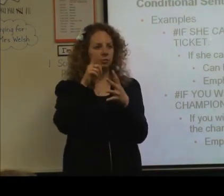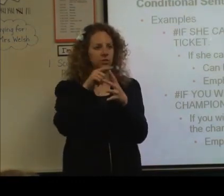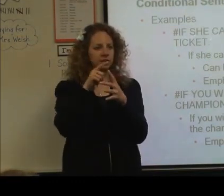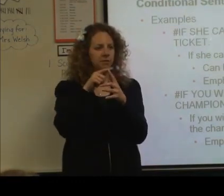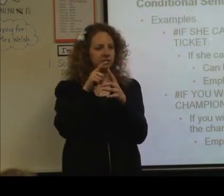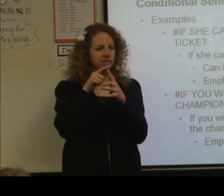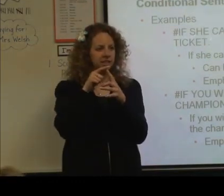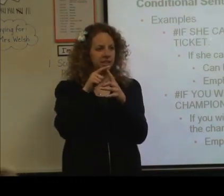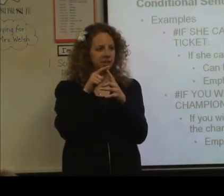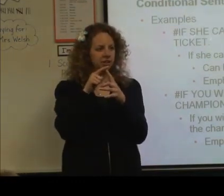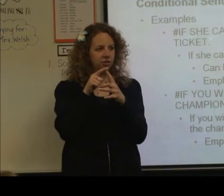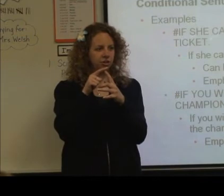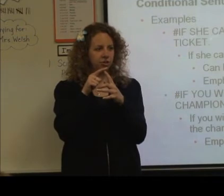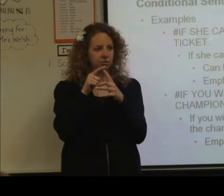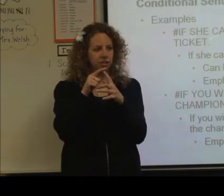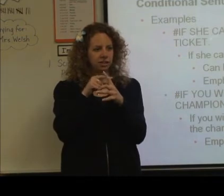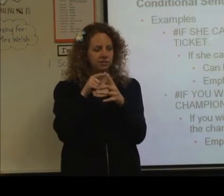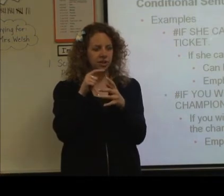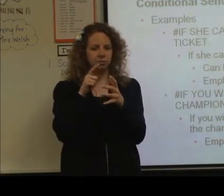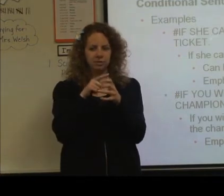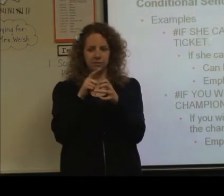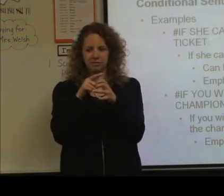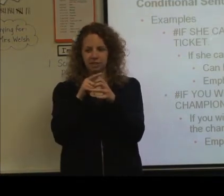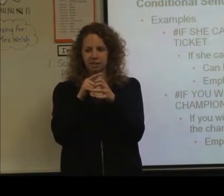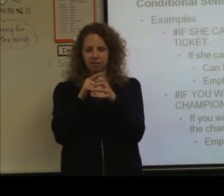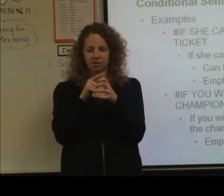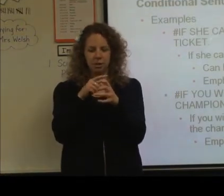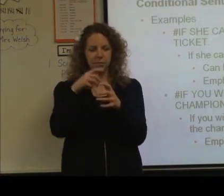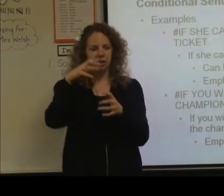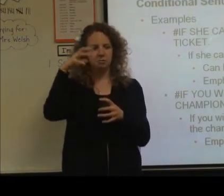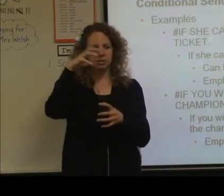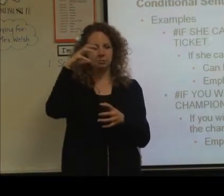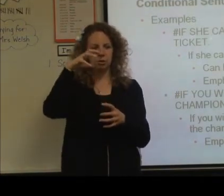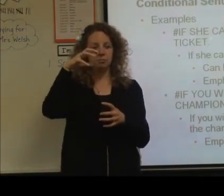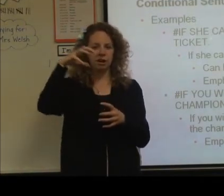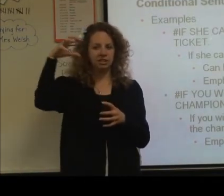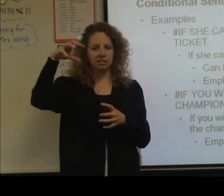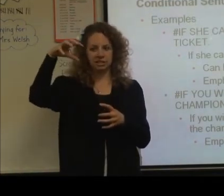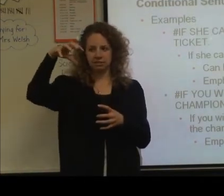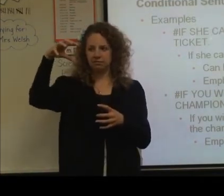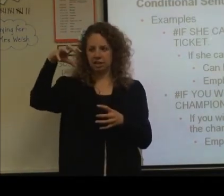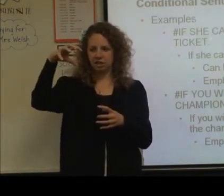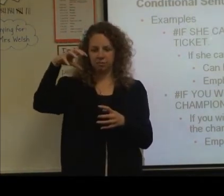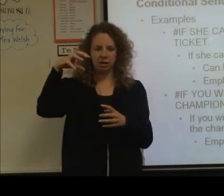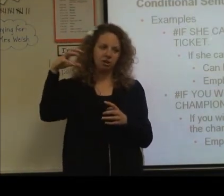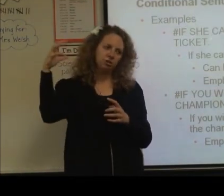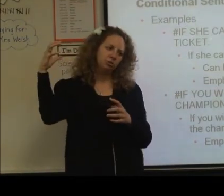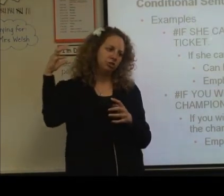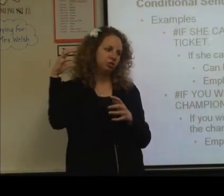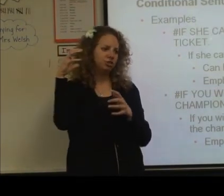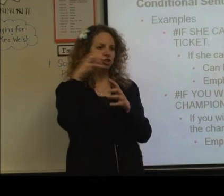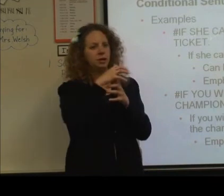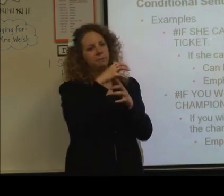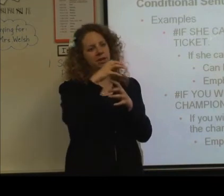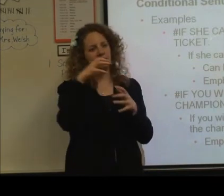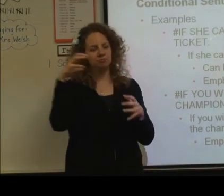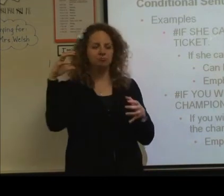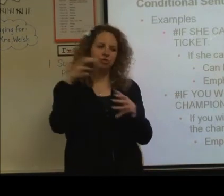one time I've seen it here on your index finger, and one time I've seen it on your thumb. But the important part is this handshake here. So you're the champion.